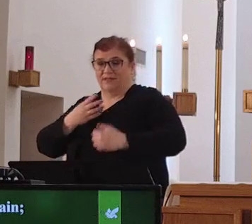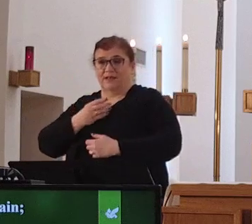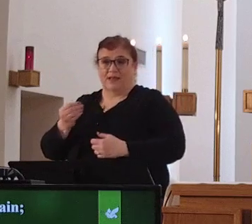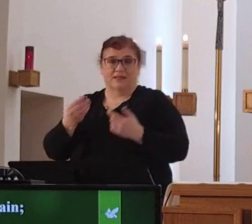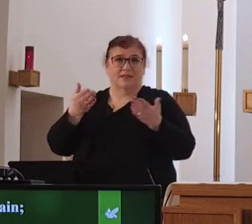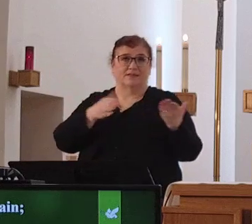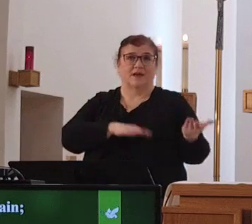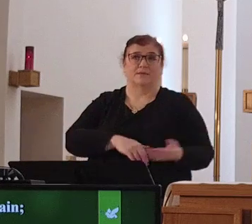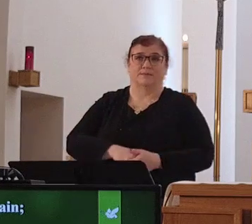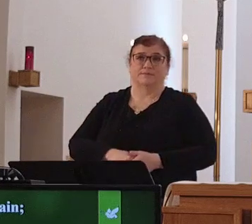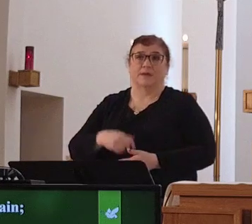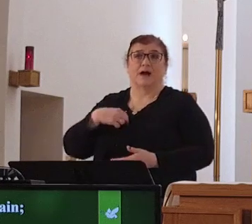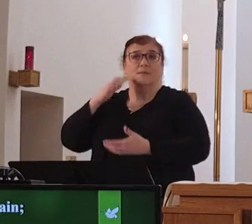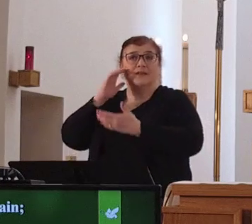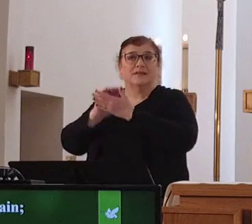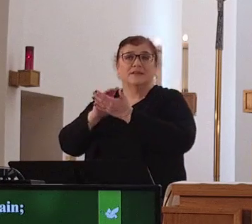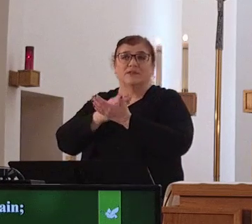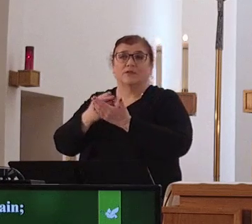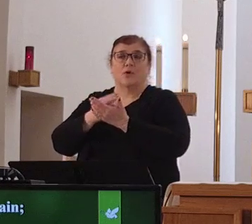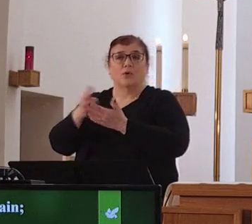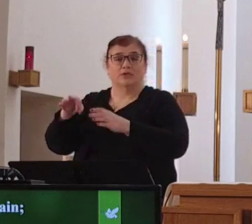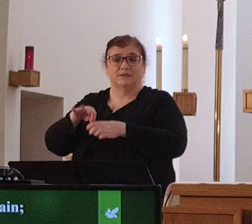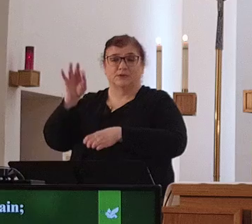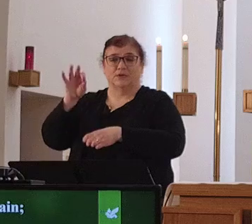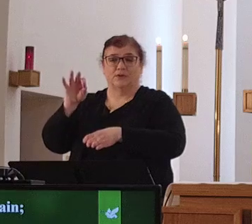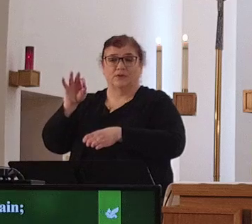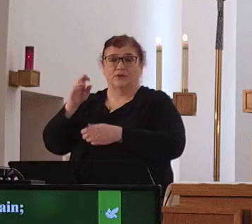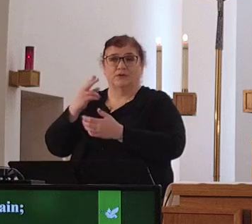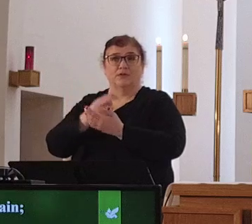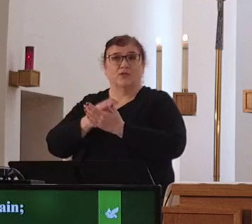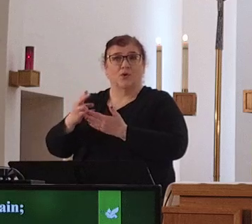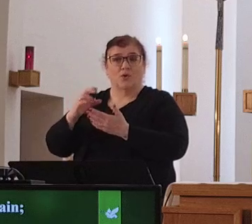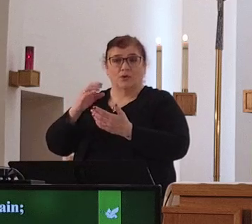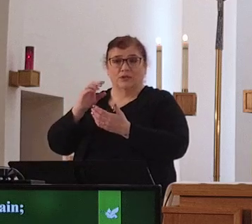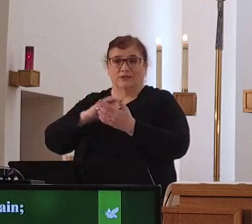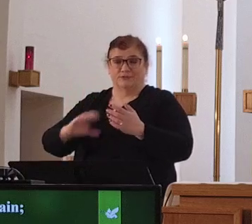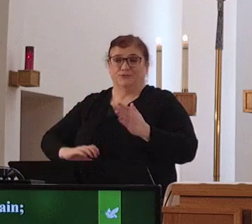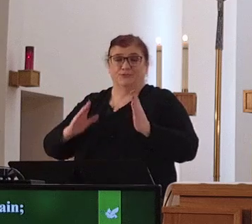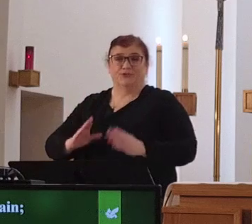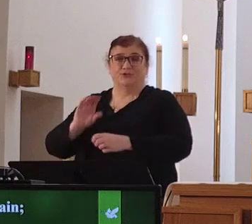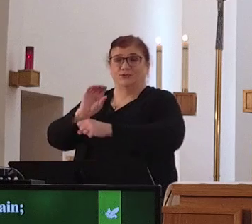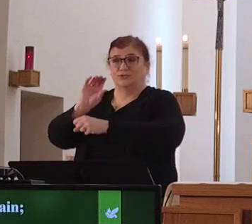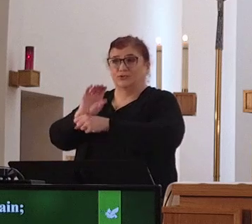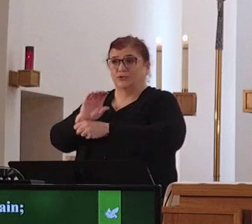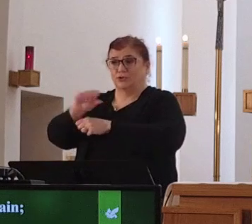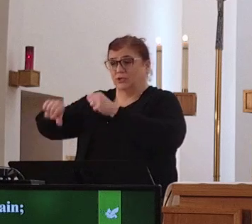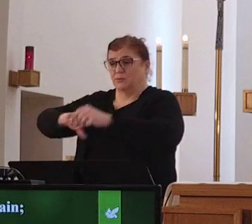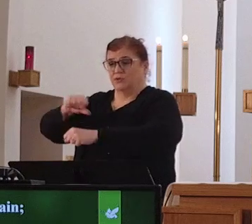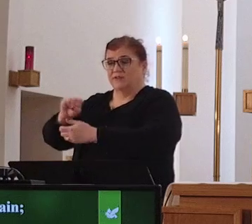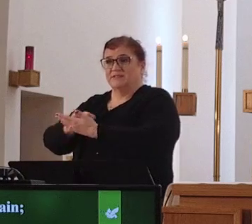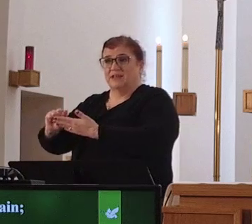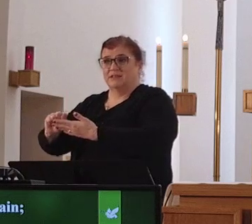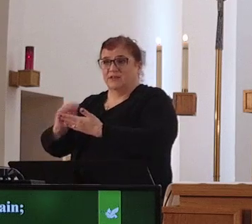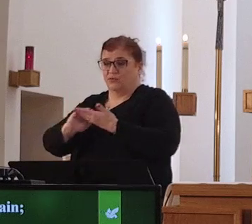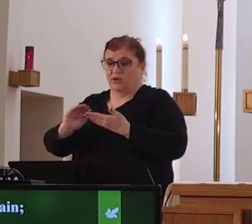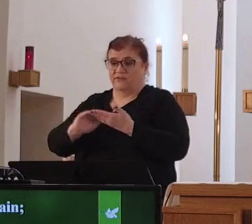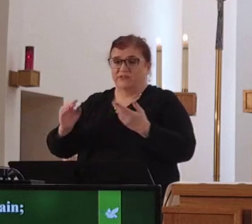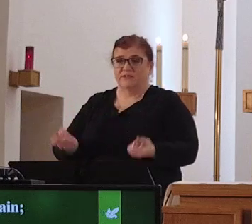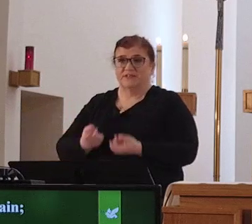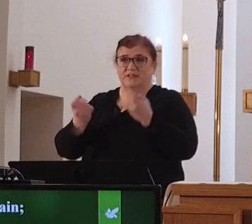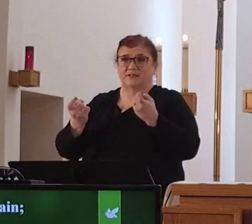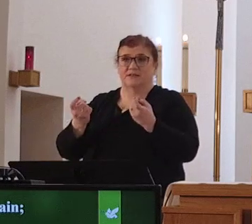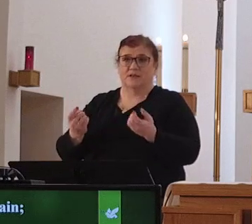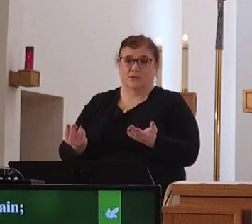dead. I believe in the Holy Spirit, the Holy Catholic Church, the communion of saints, the forgiveness